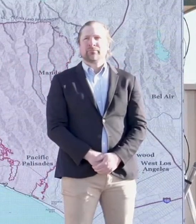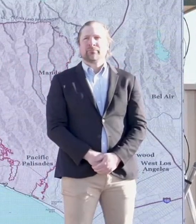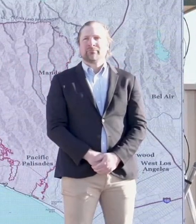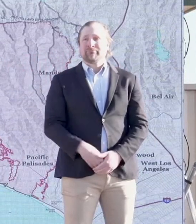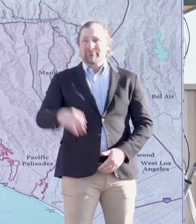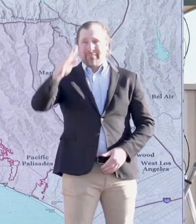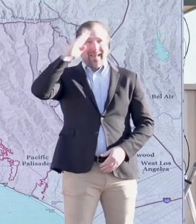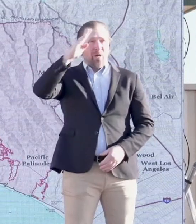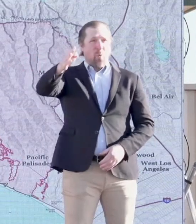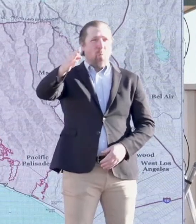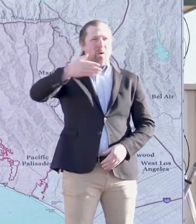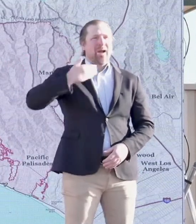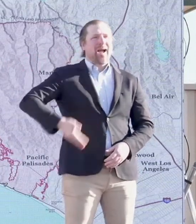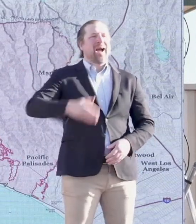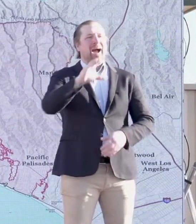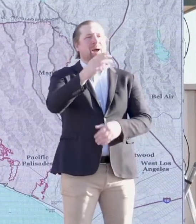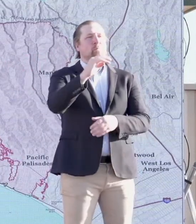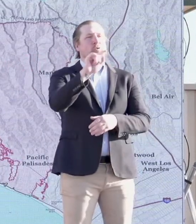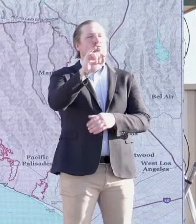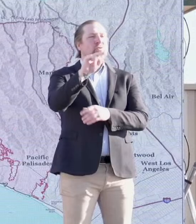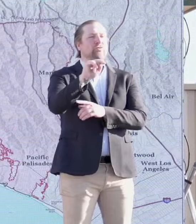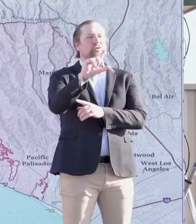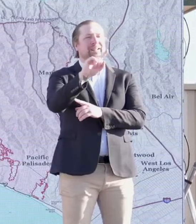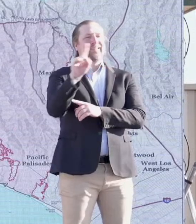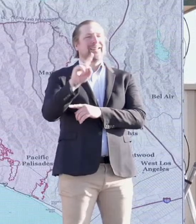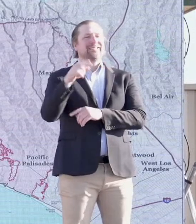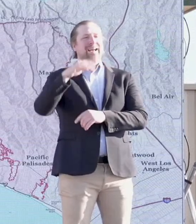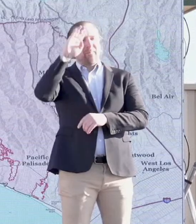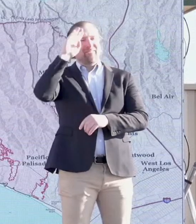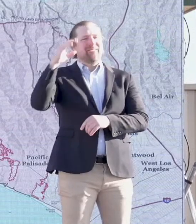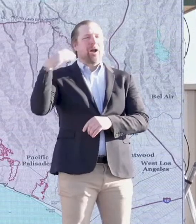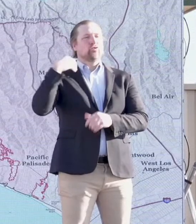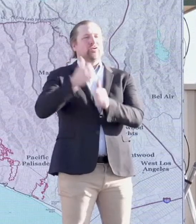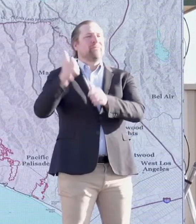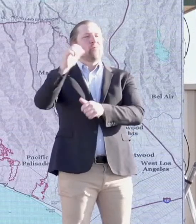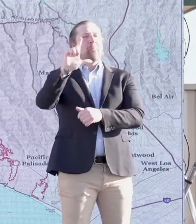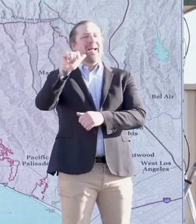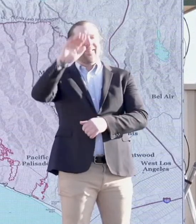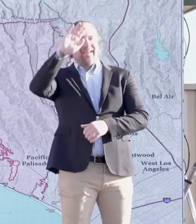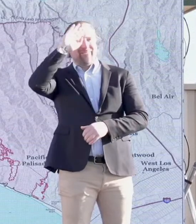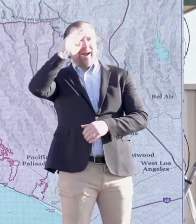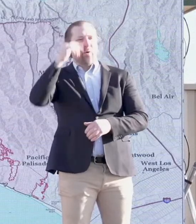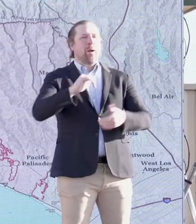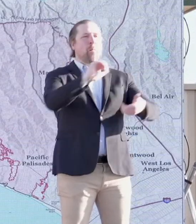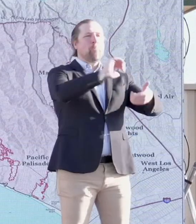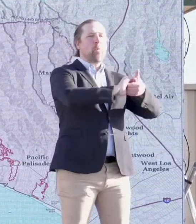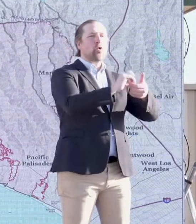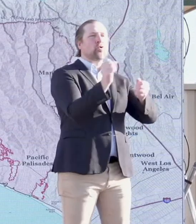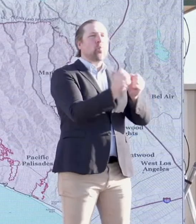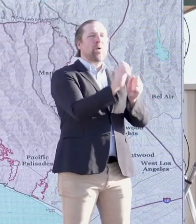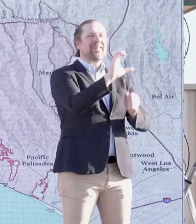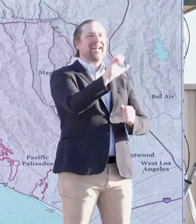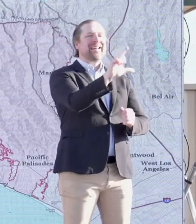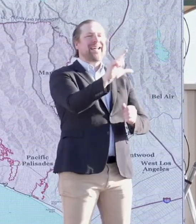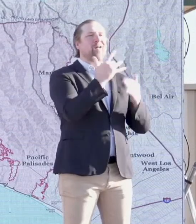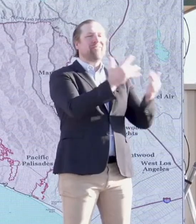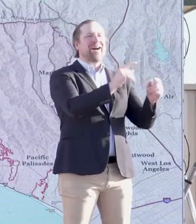Hello, everybody. My name is Christian Litz. I'm a battalion chief with LA County Fire, and I'm partnered as operations with CAL FIRE Team